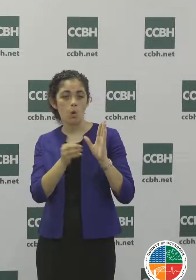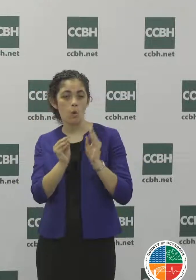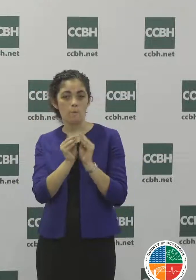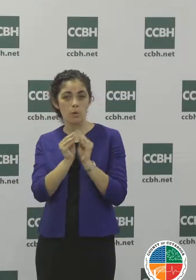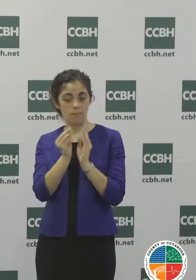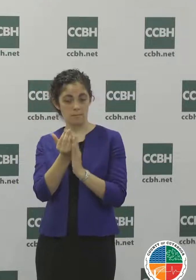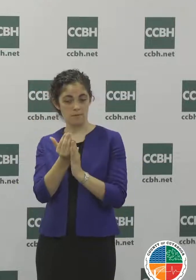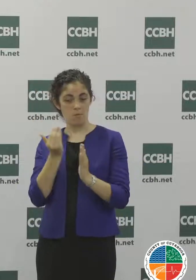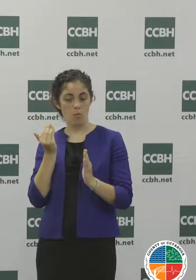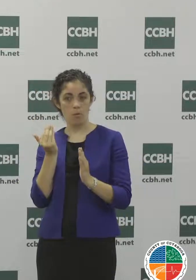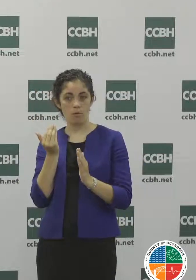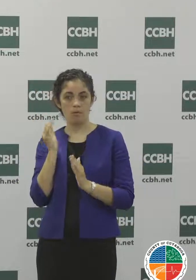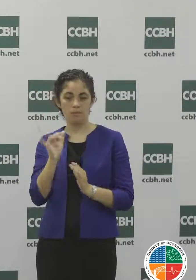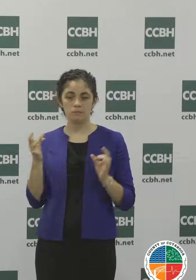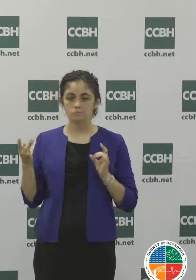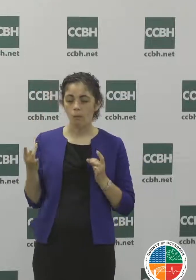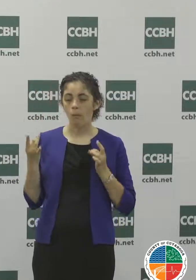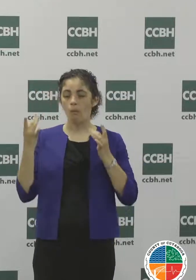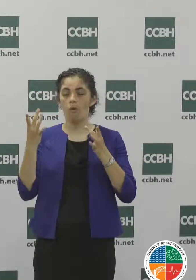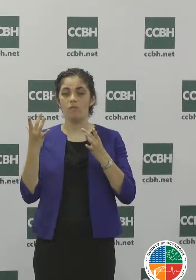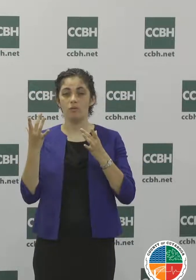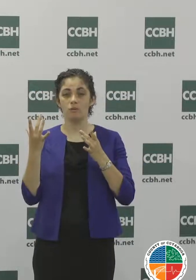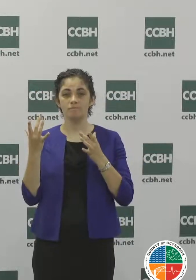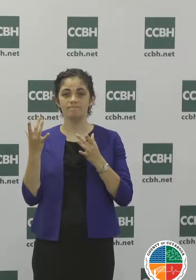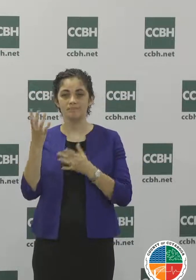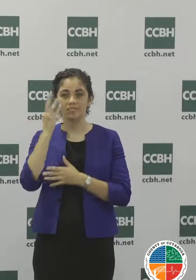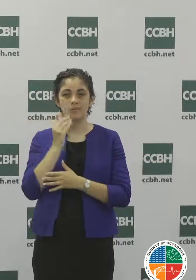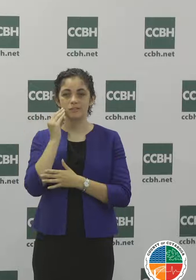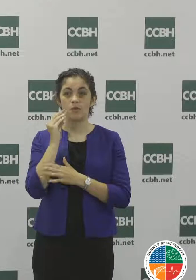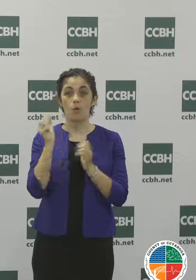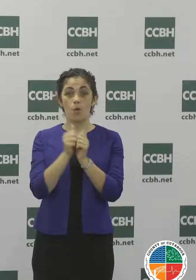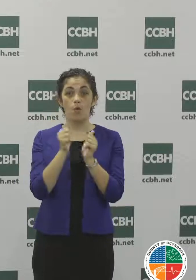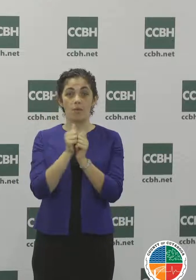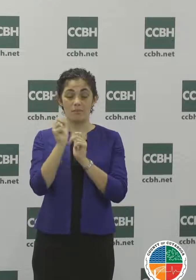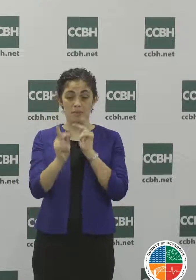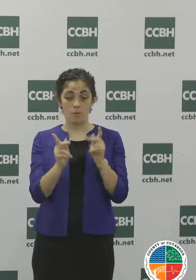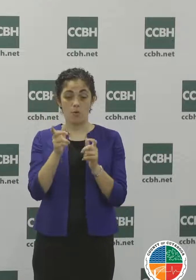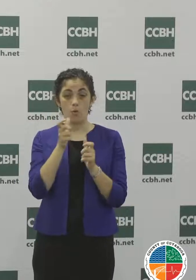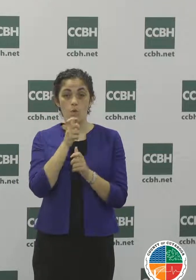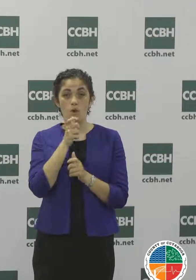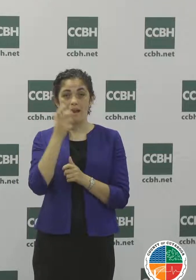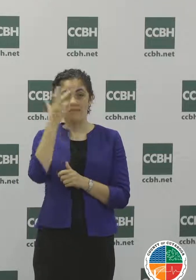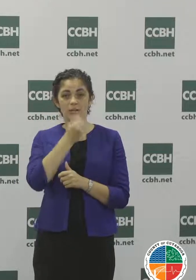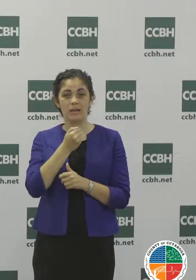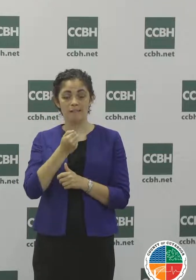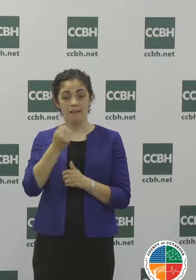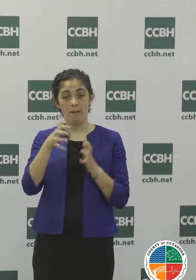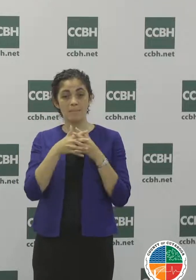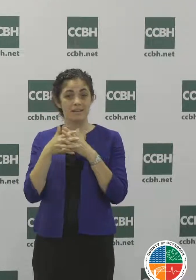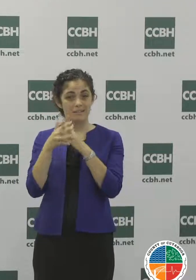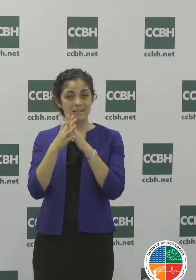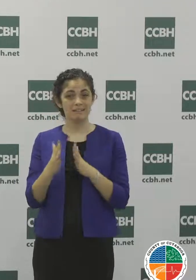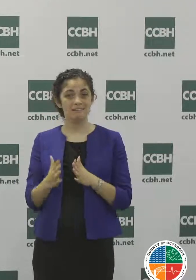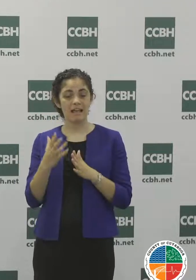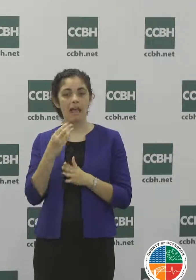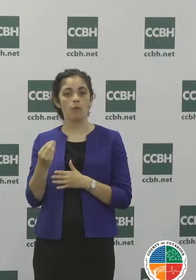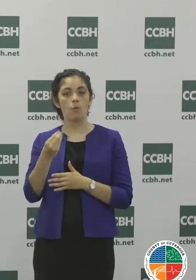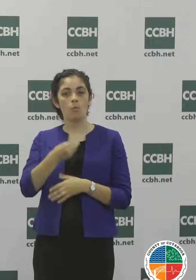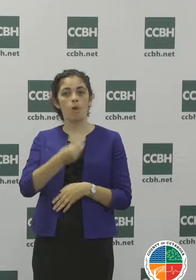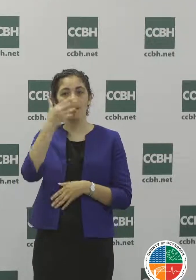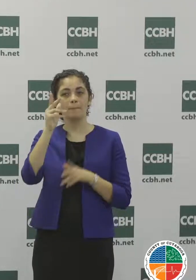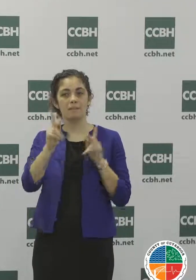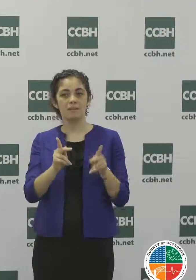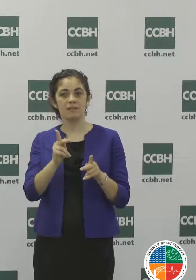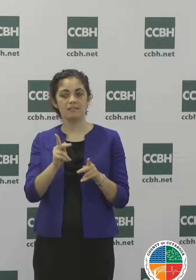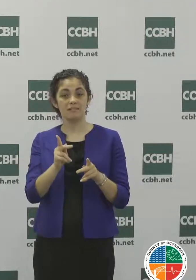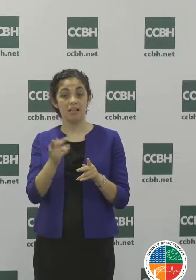than before the terrible disparities between care for African American and white people. The numbers